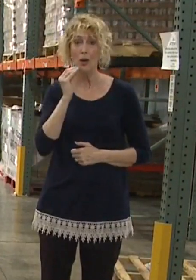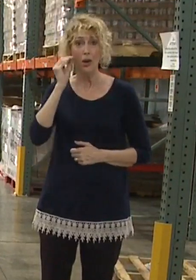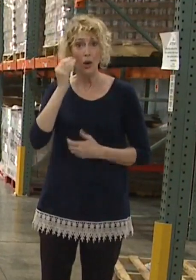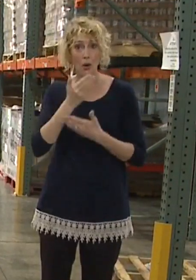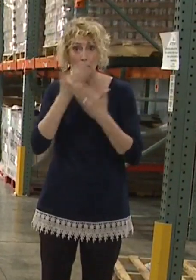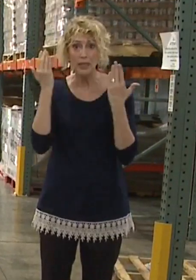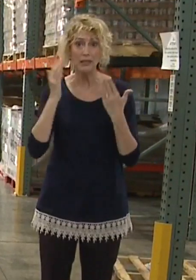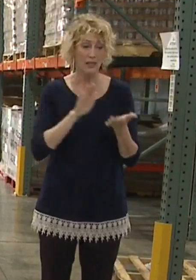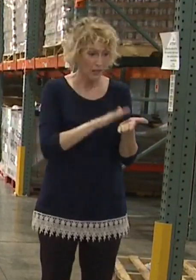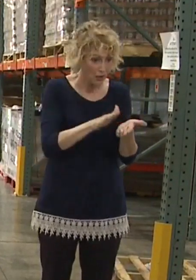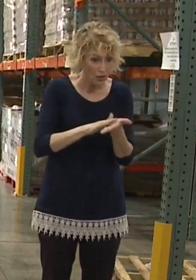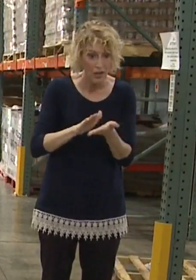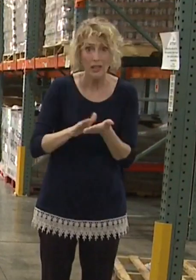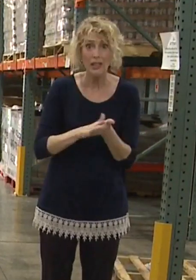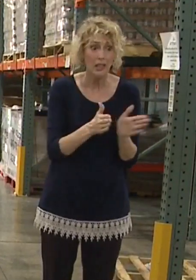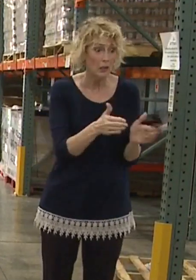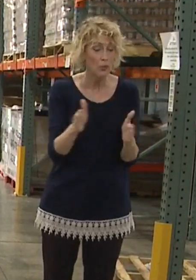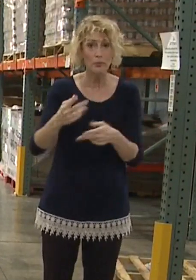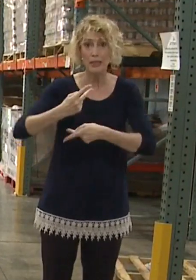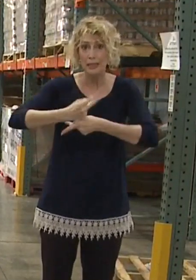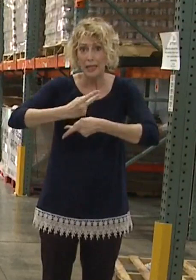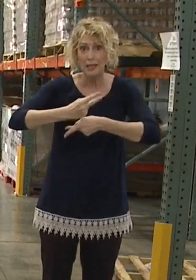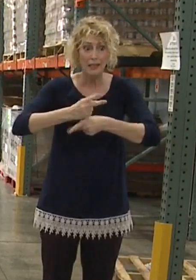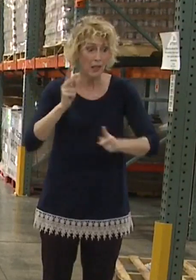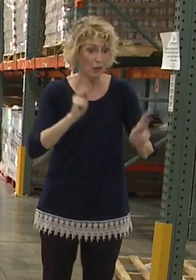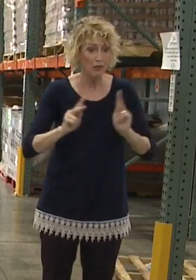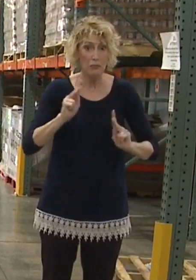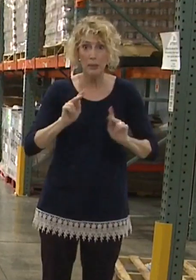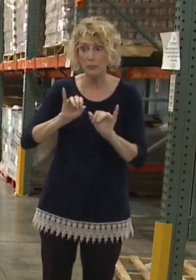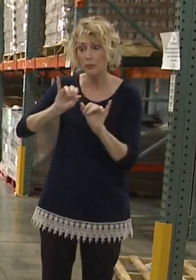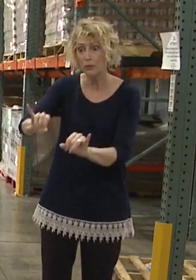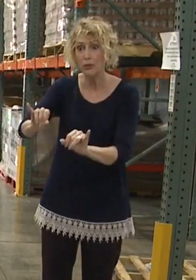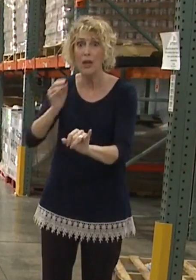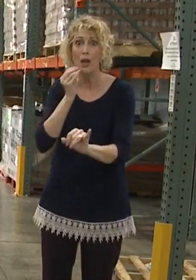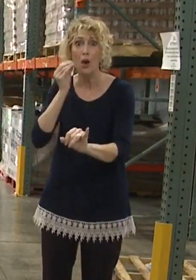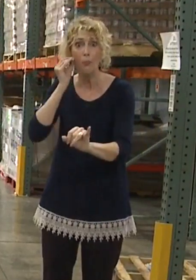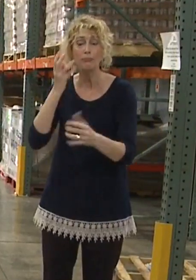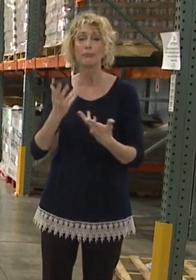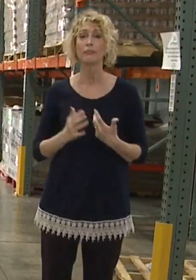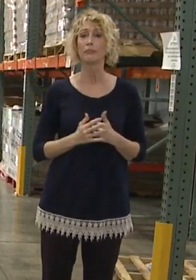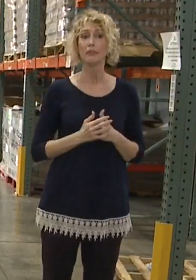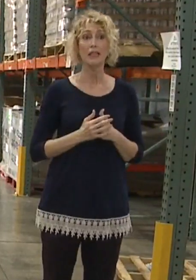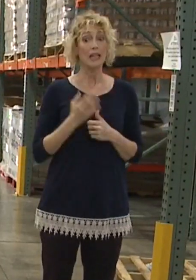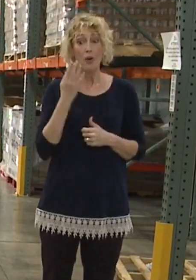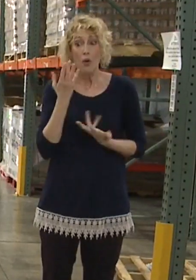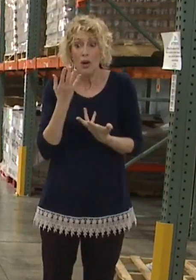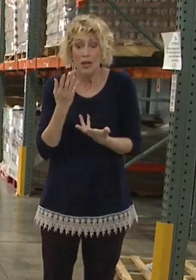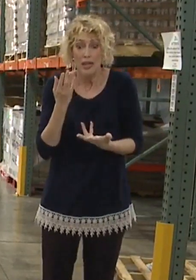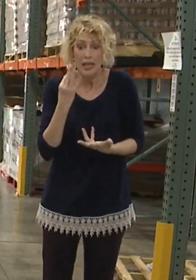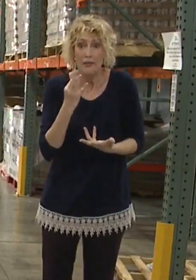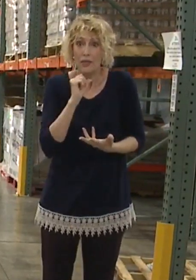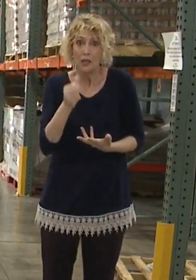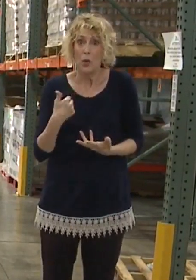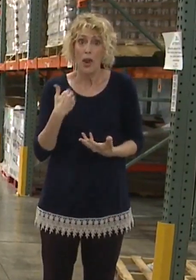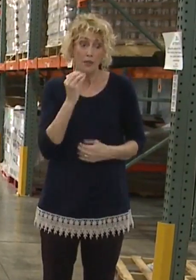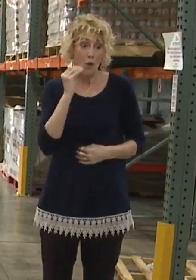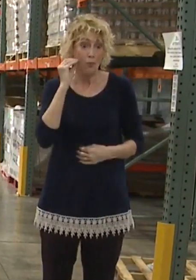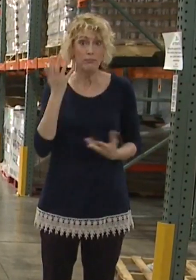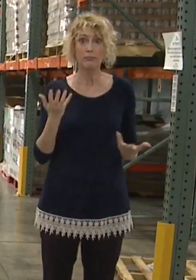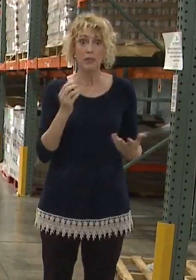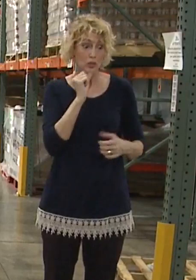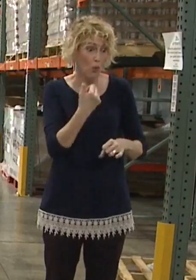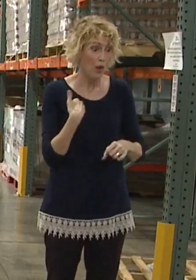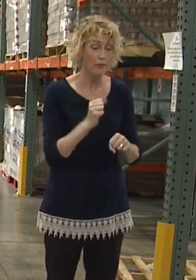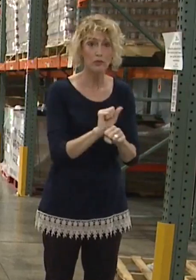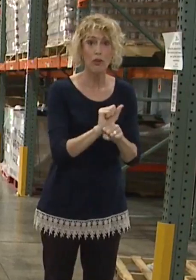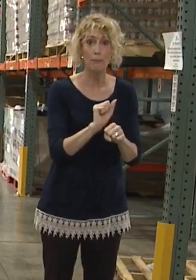cleaning rooms and taking care of people that are quarantined while their test comes back that don't have homes. You know, people who don't have